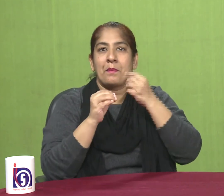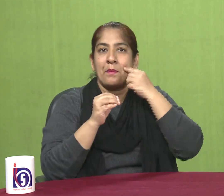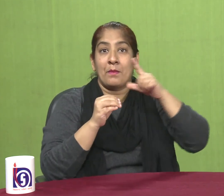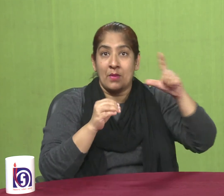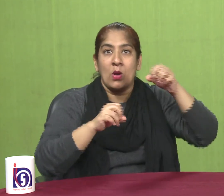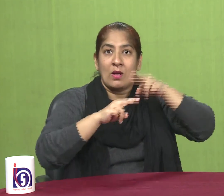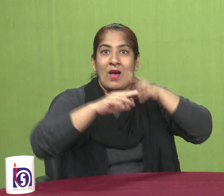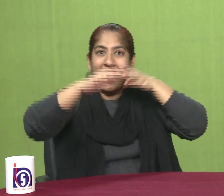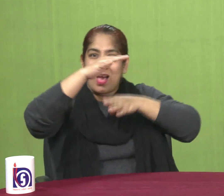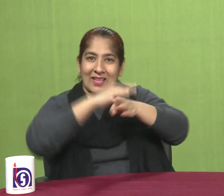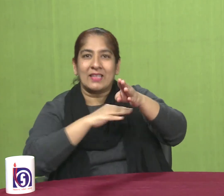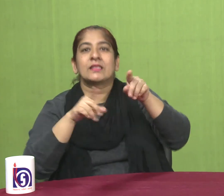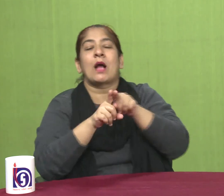bill of entry.